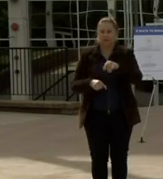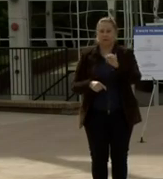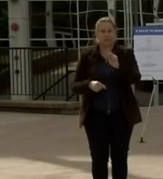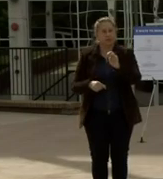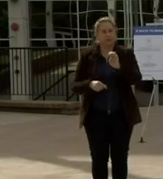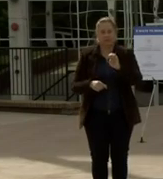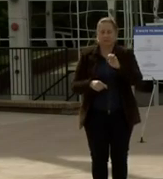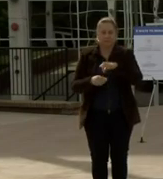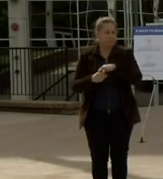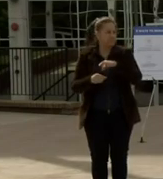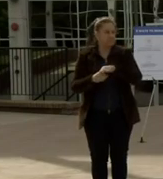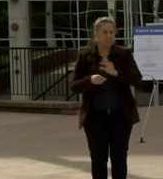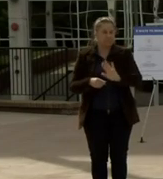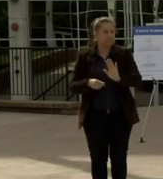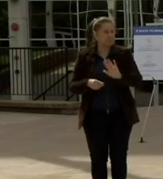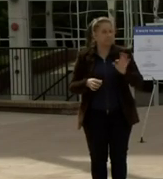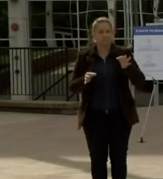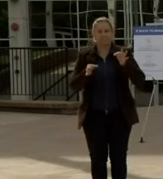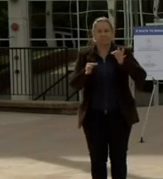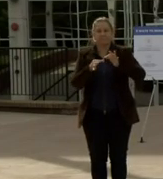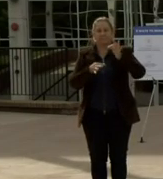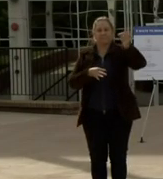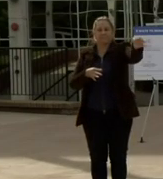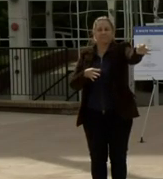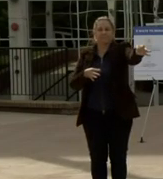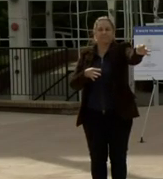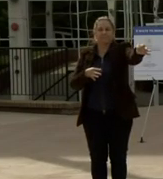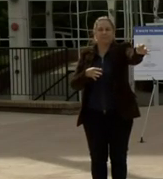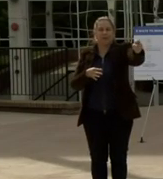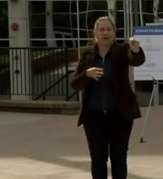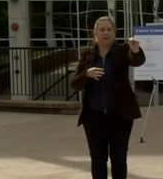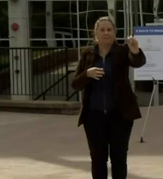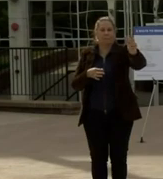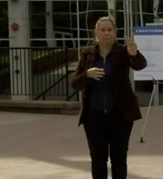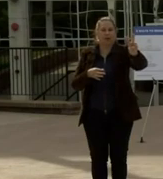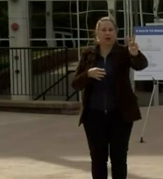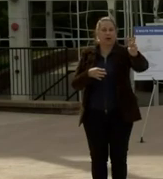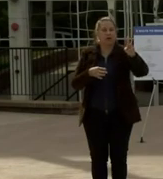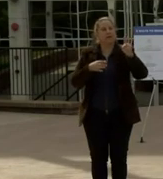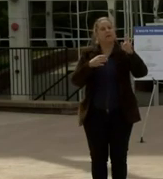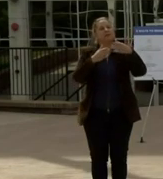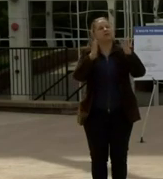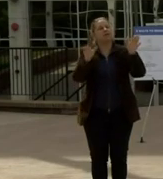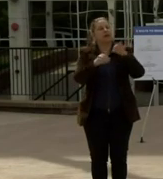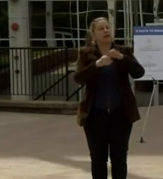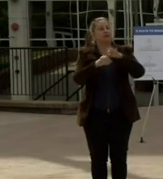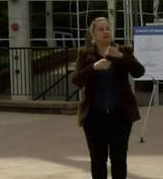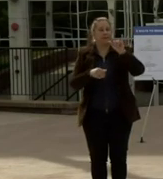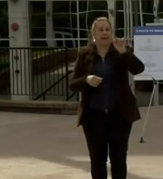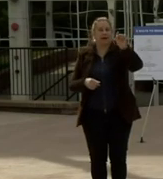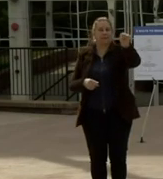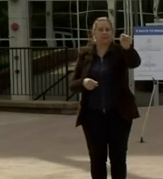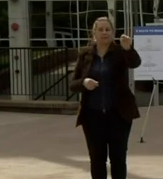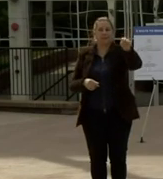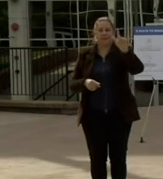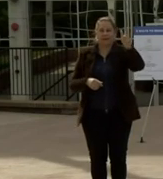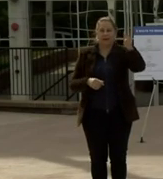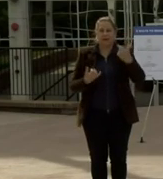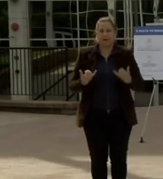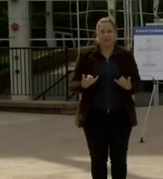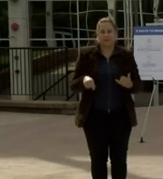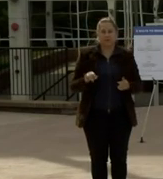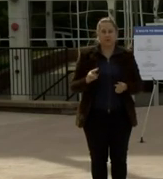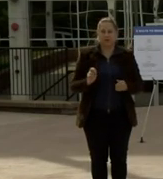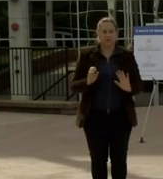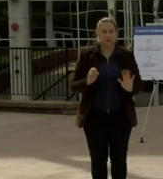ballot or election anyway. It would be November, the general election. And then from the mayor and the council, is there any consideration of placing